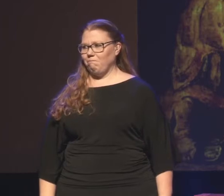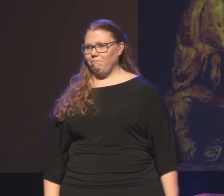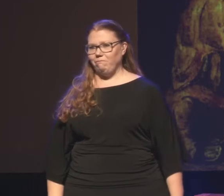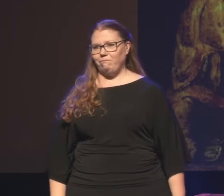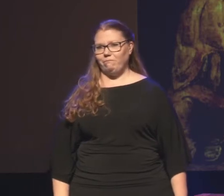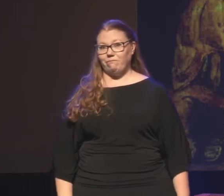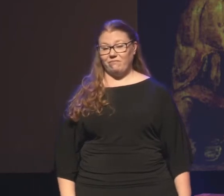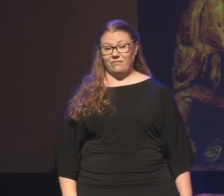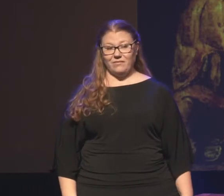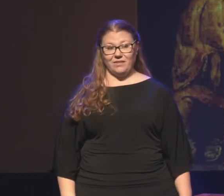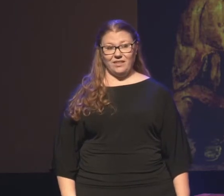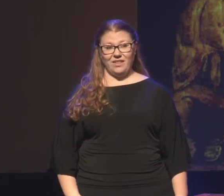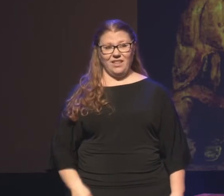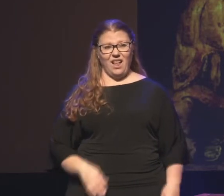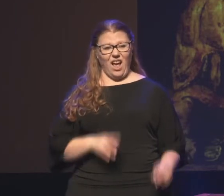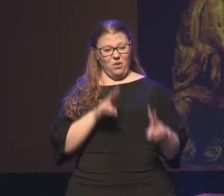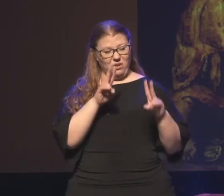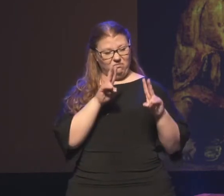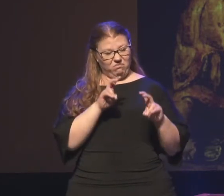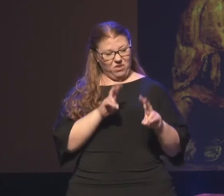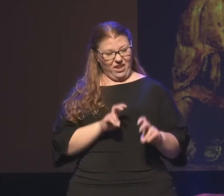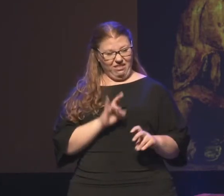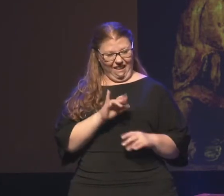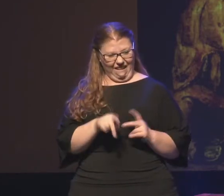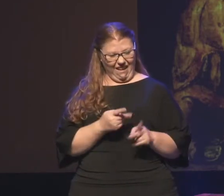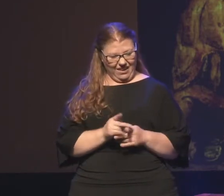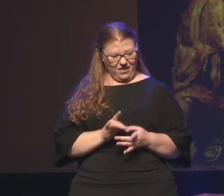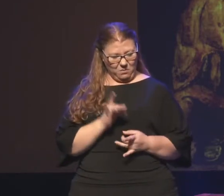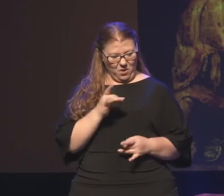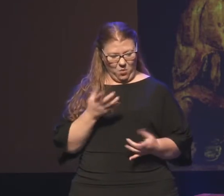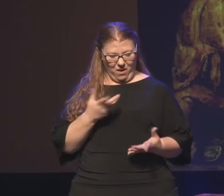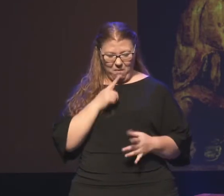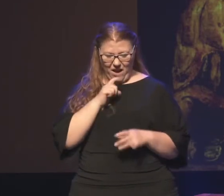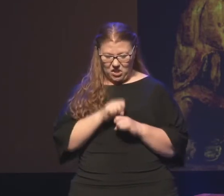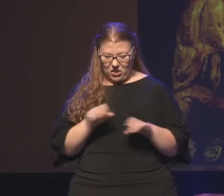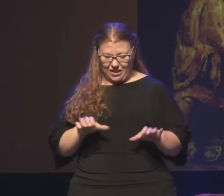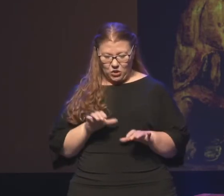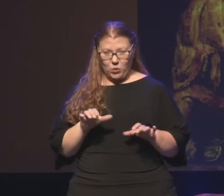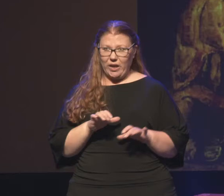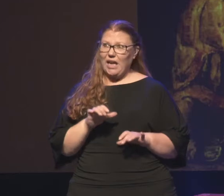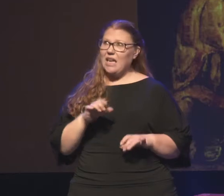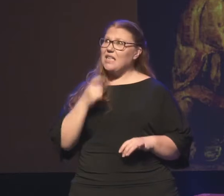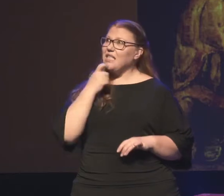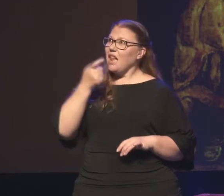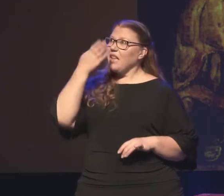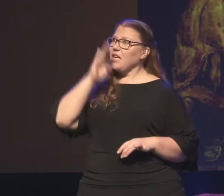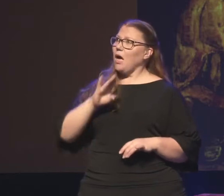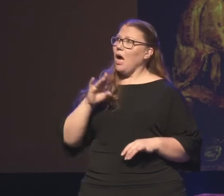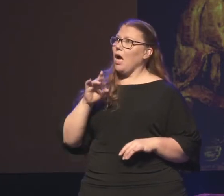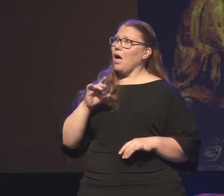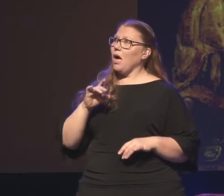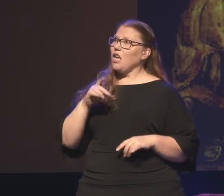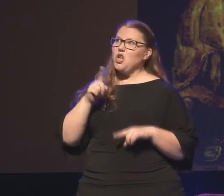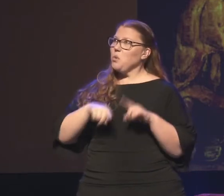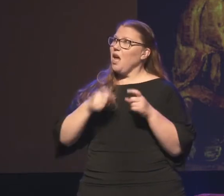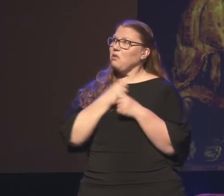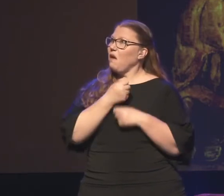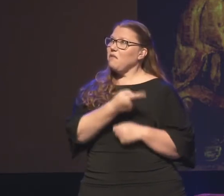Will you look at that kind of spirit as I look at myself? What I'm actually doing is telling God who and how he should